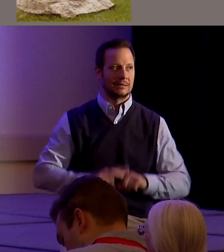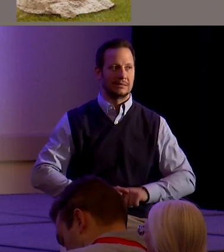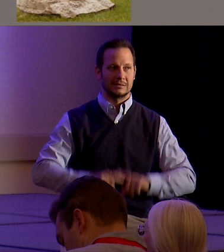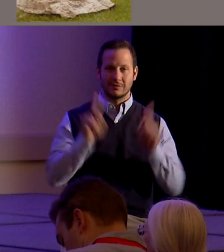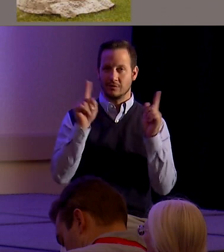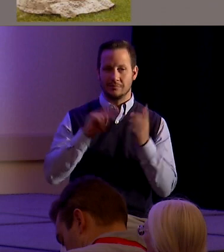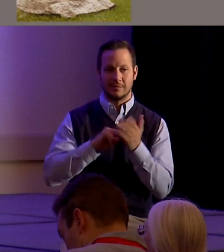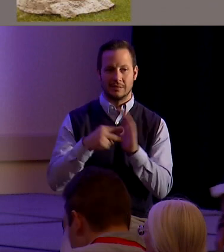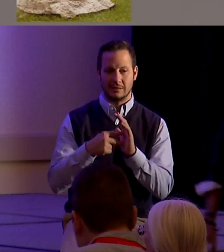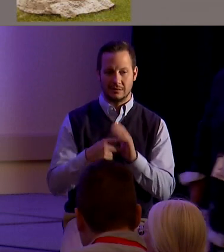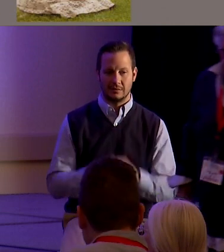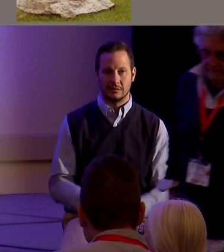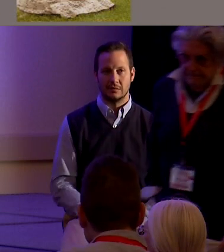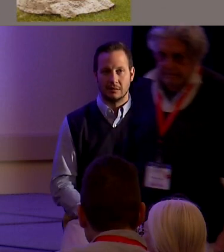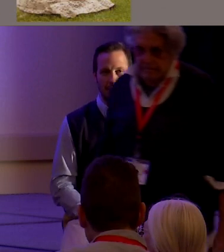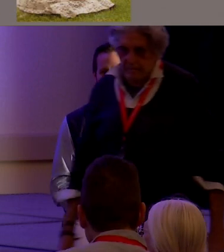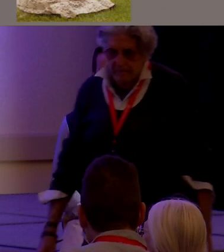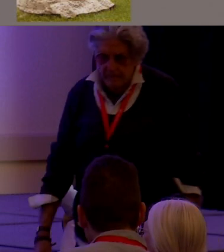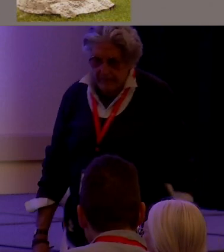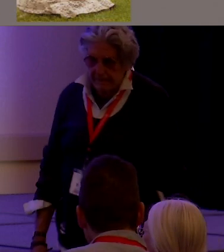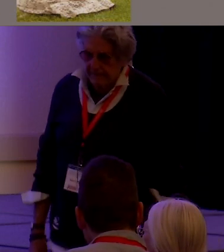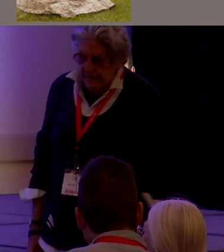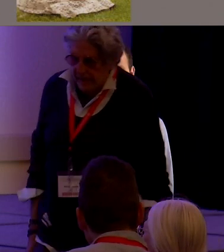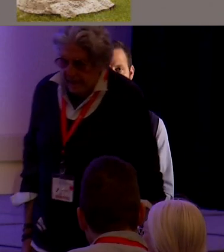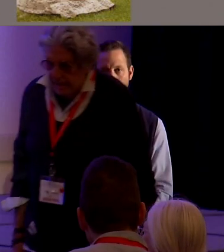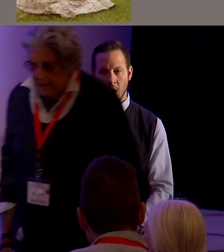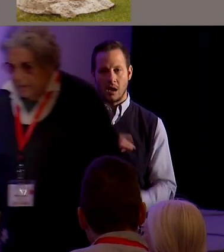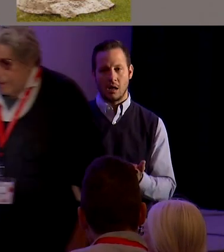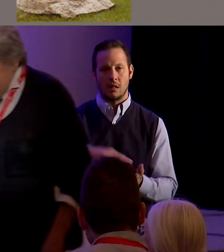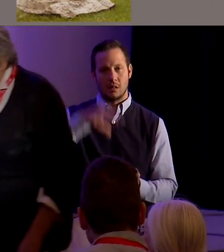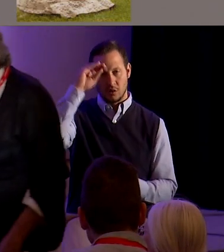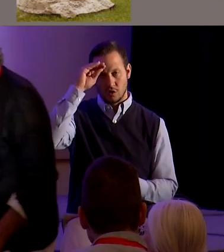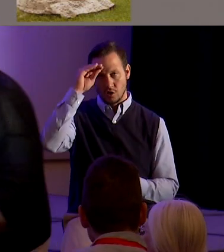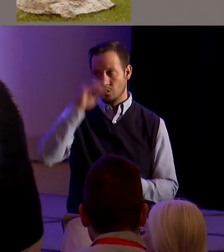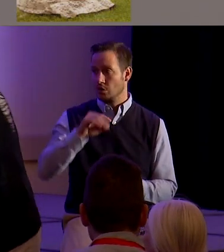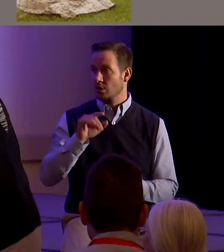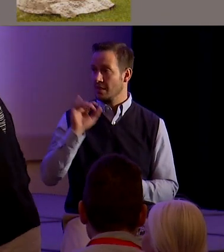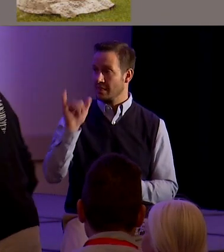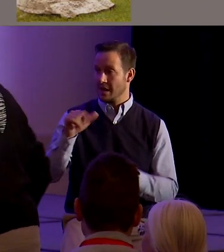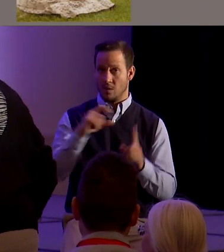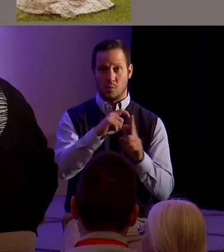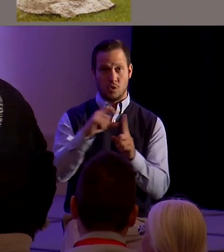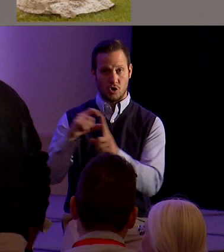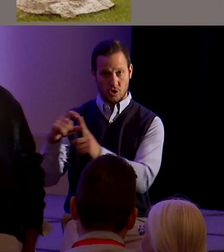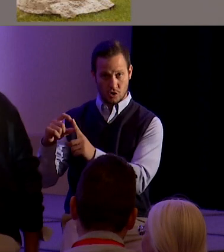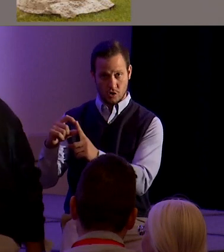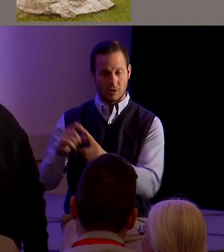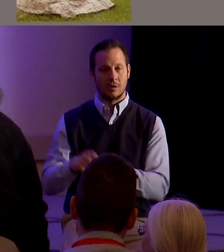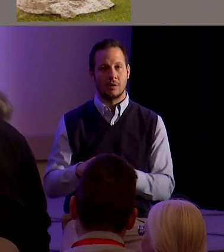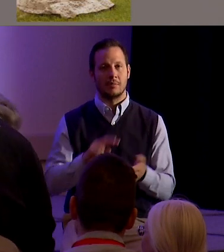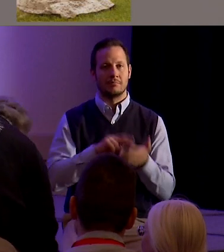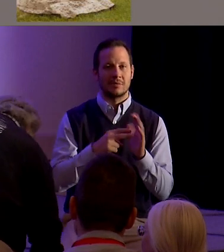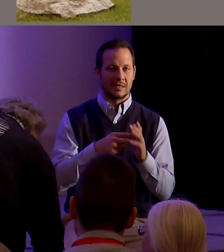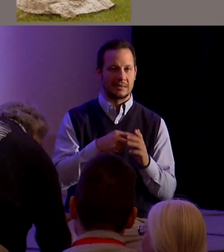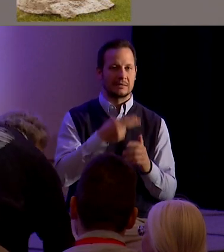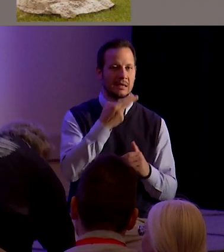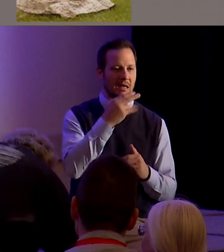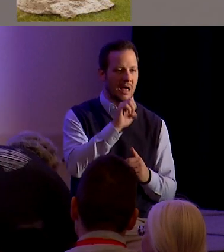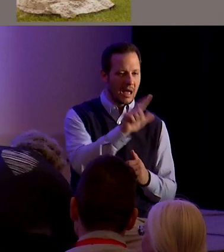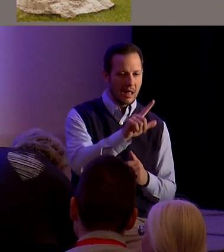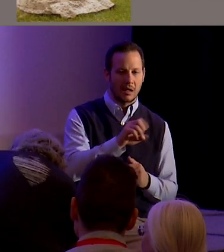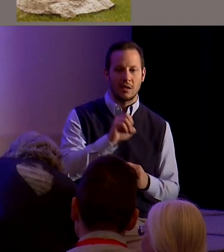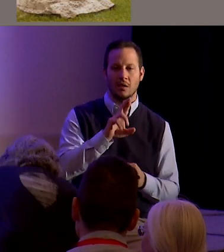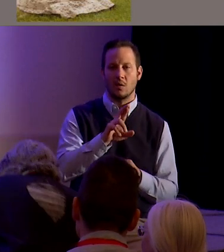that secular means Satan and humanist means hell, and atheist is anyone who is not saved and born